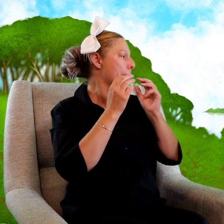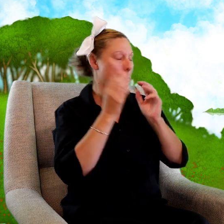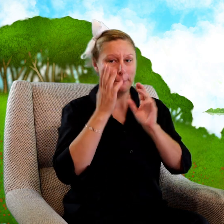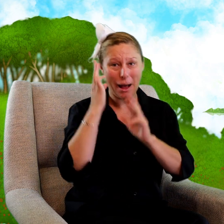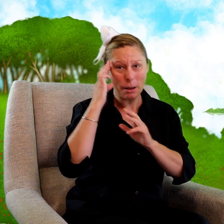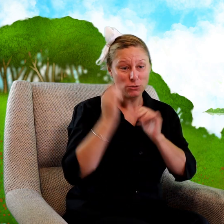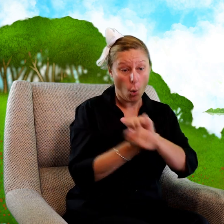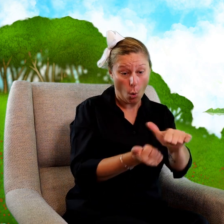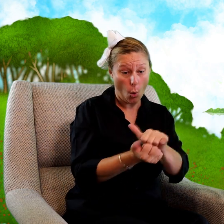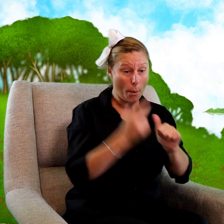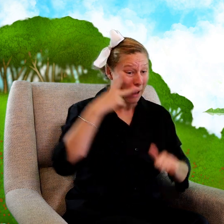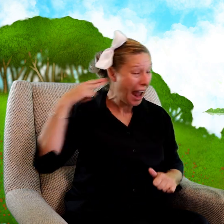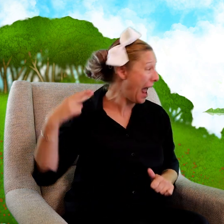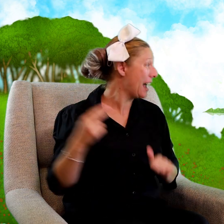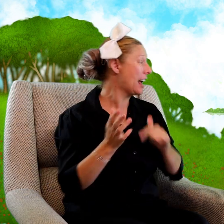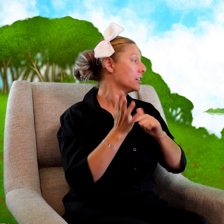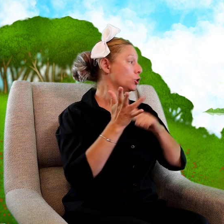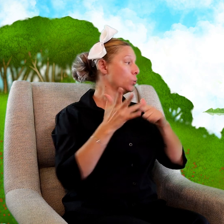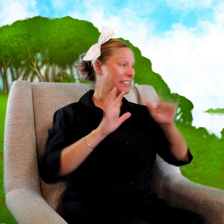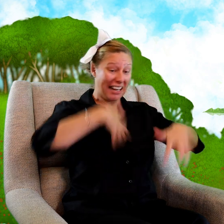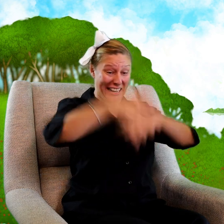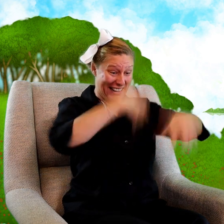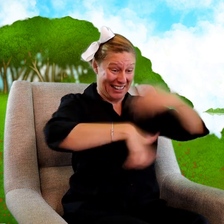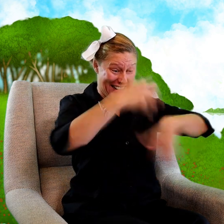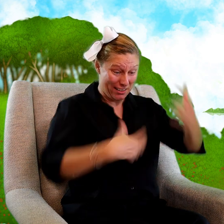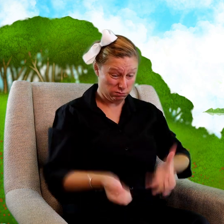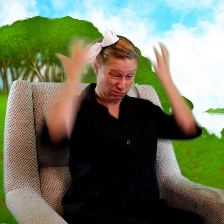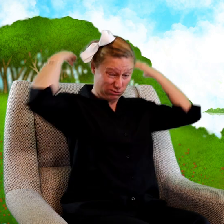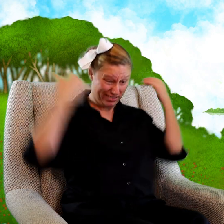Mum taught Bandit to dig holes for the seeds.